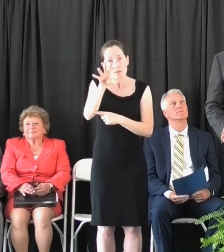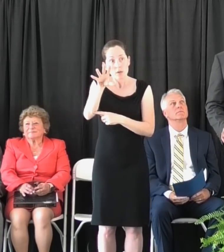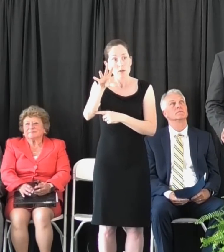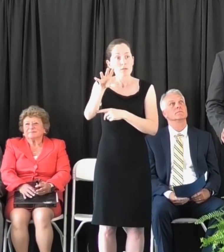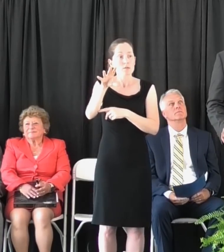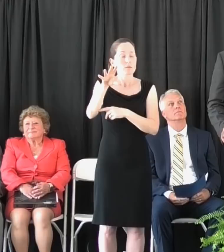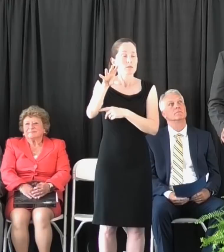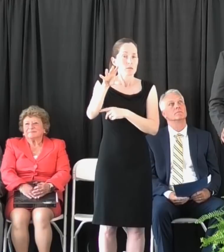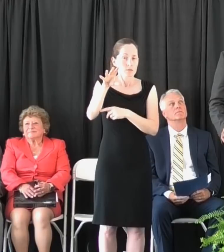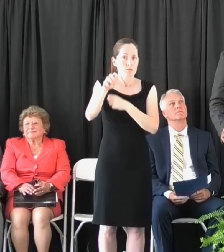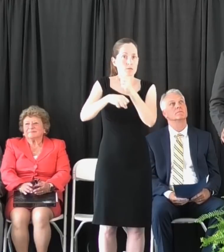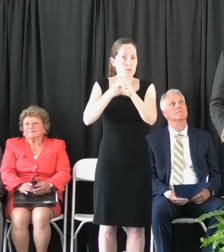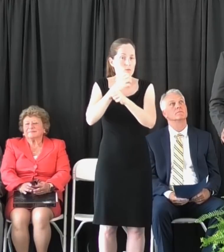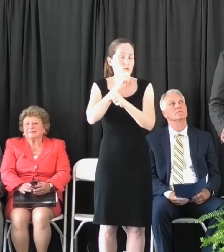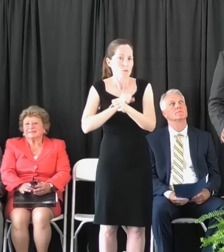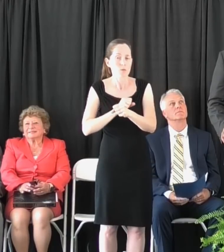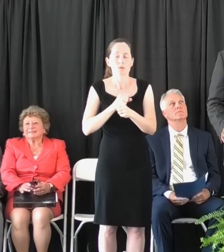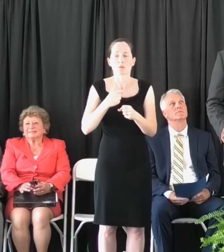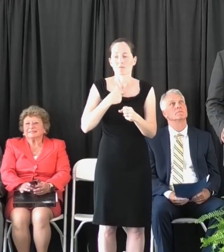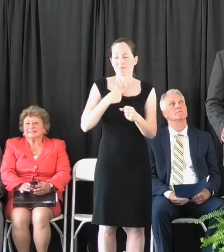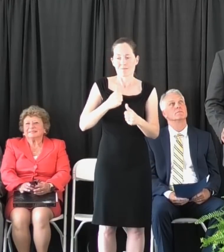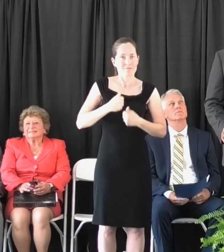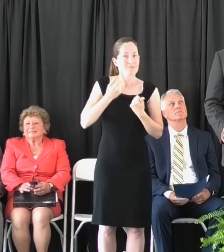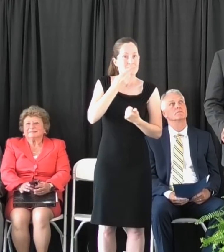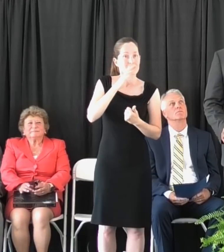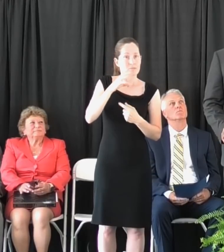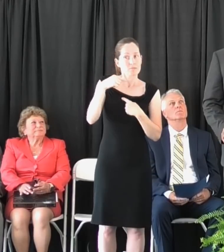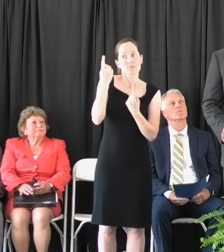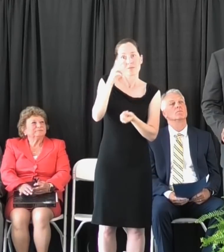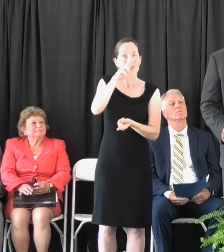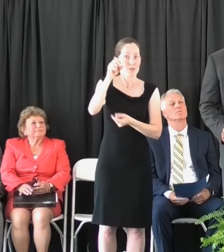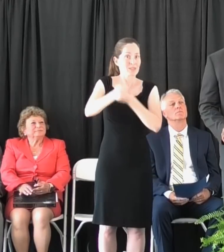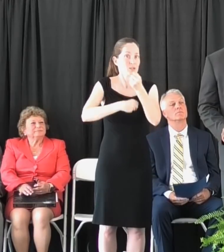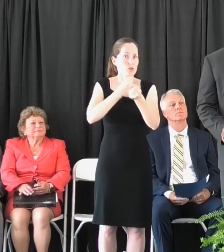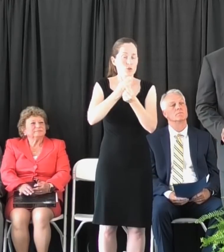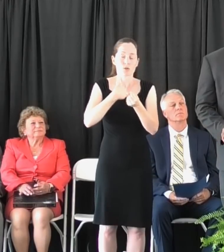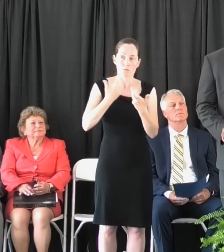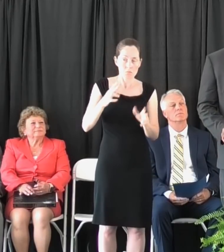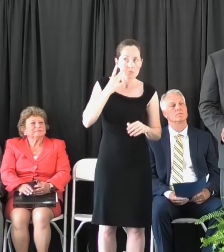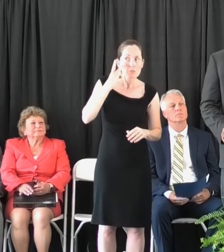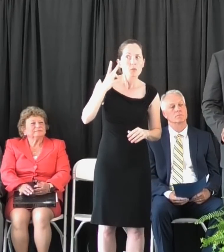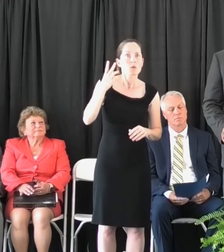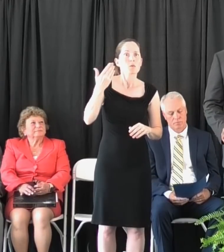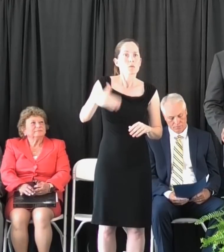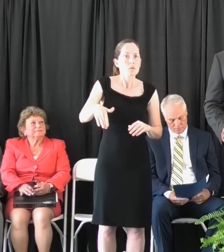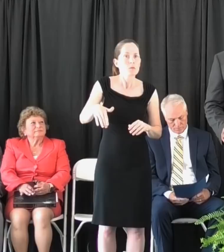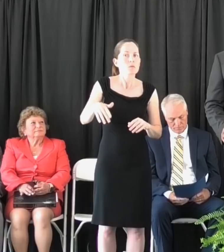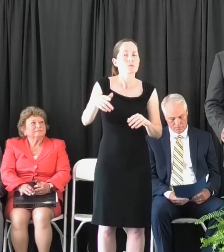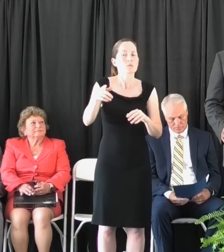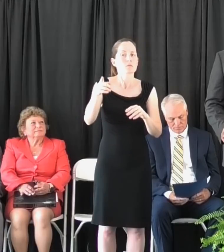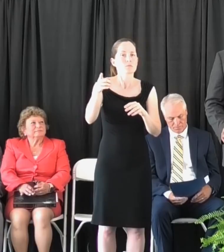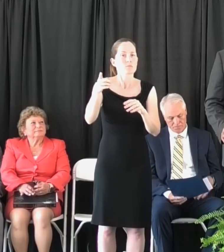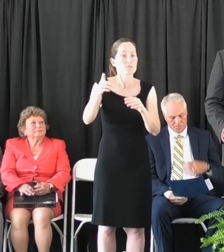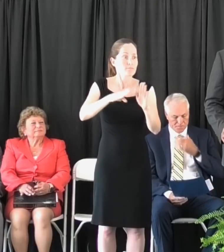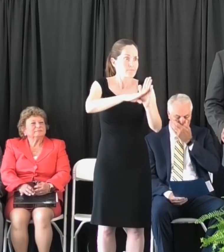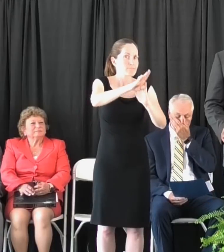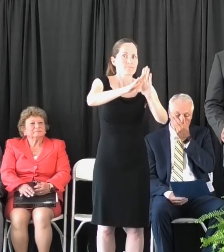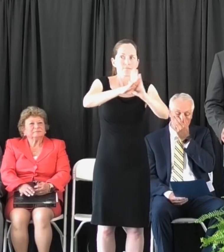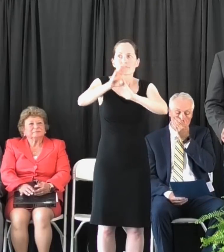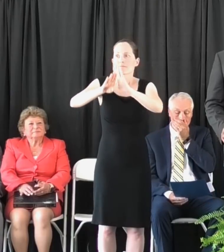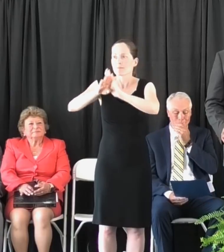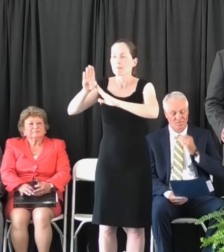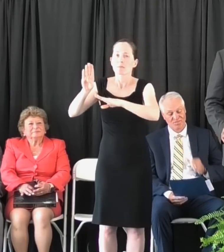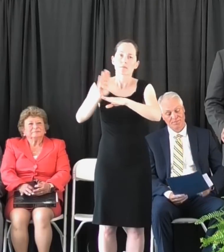I've been in Howard County, I have seen dramatic growth. Dramatic growth with respect to the residential growth, business